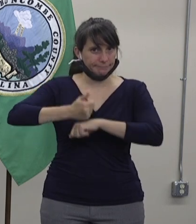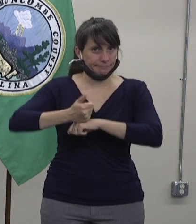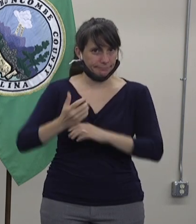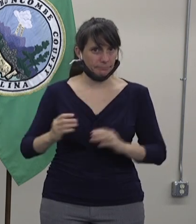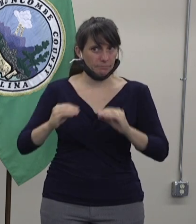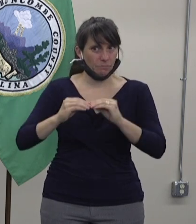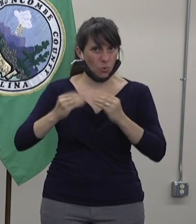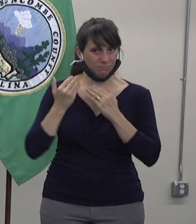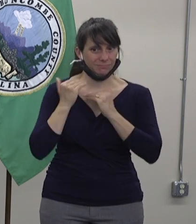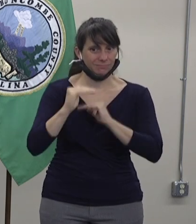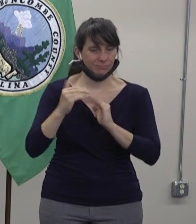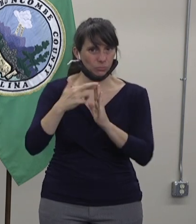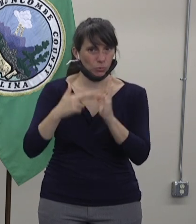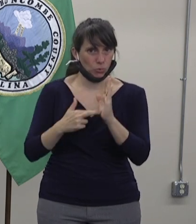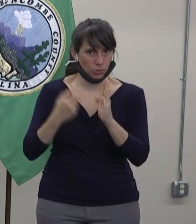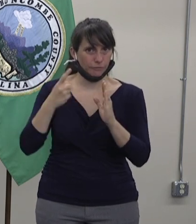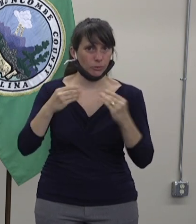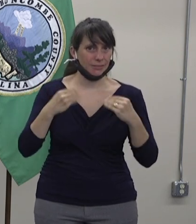local orders.